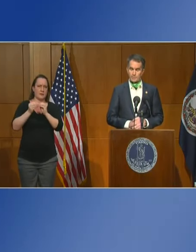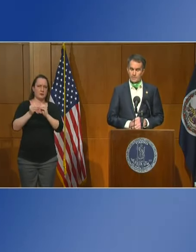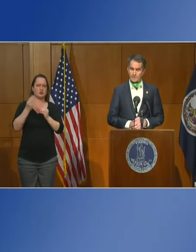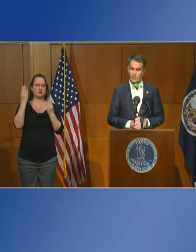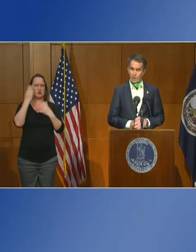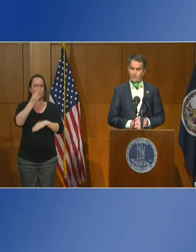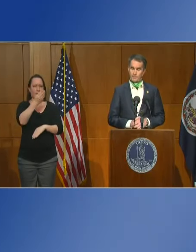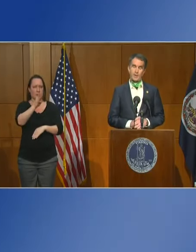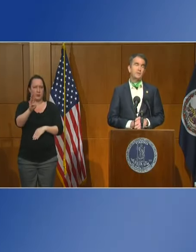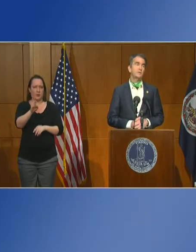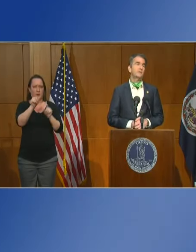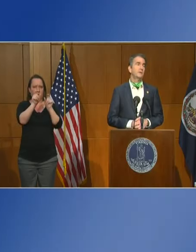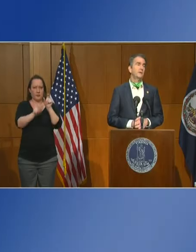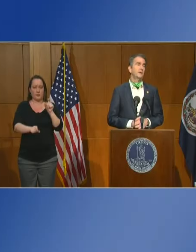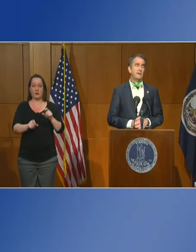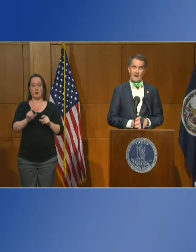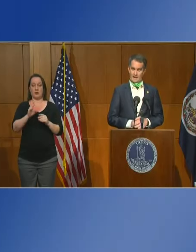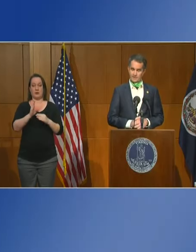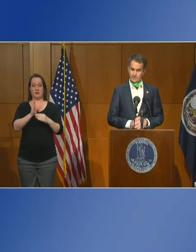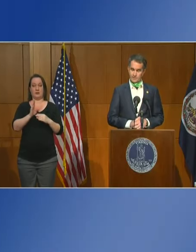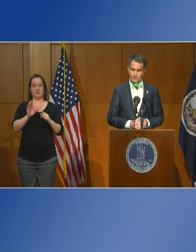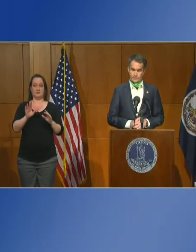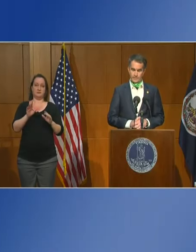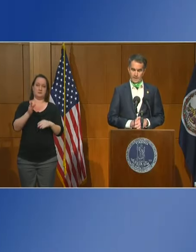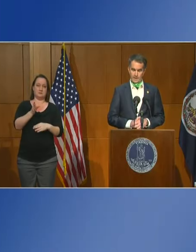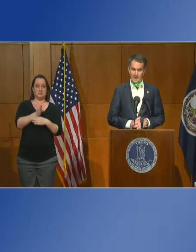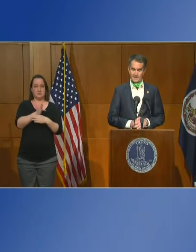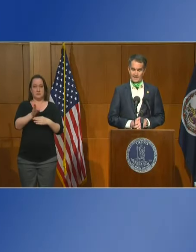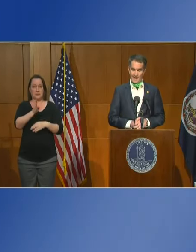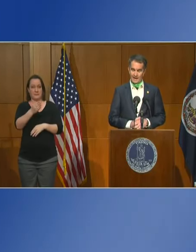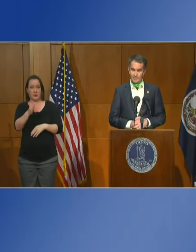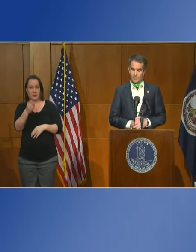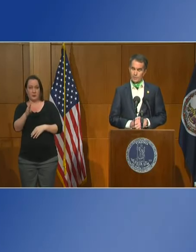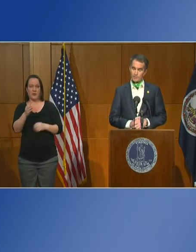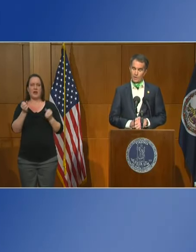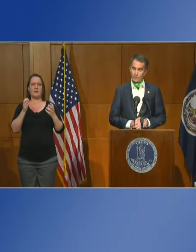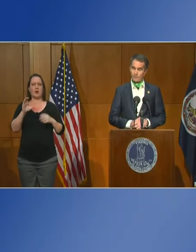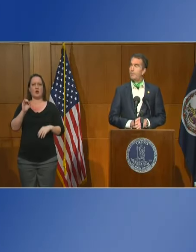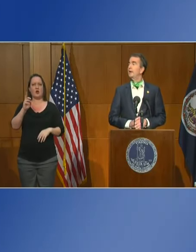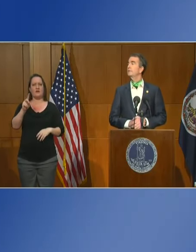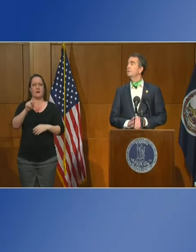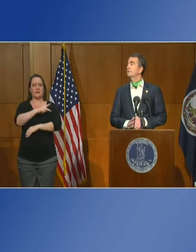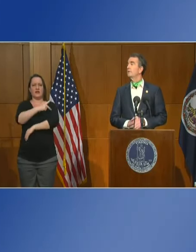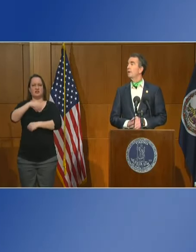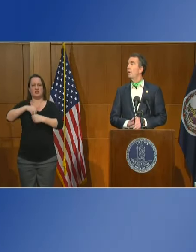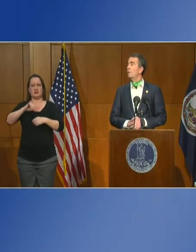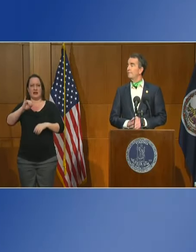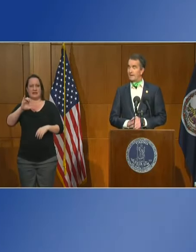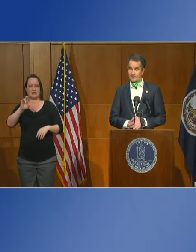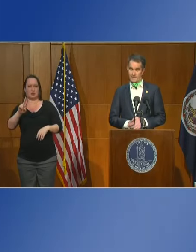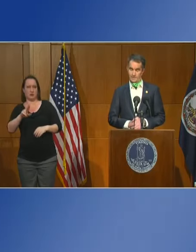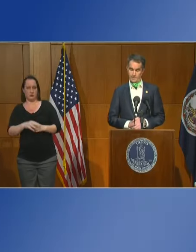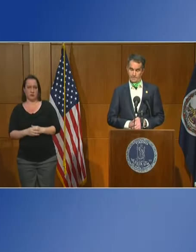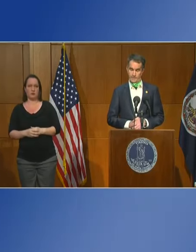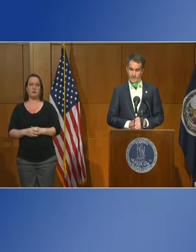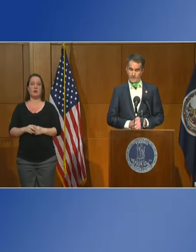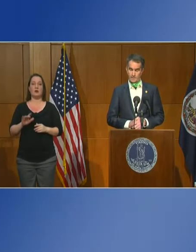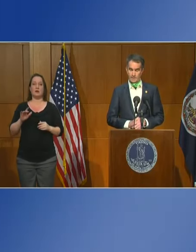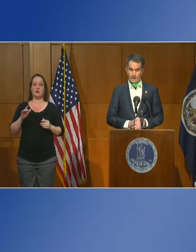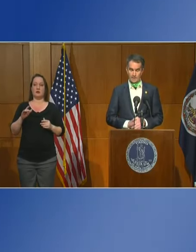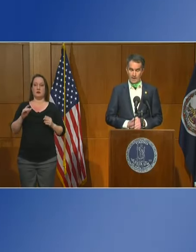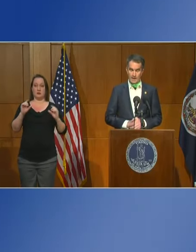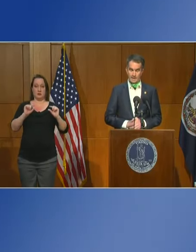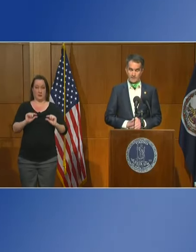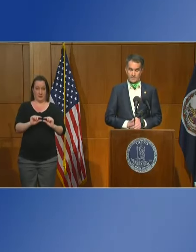blue represents COVID patients in the ICU, and the light blue is COVID patients on ventilators.